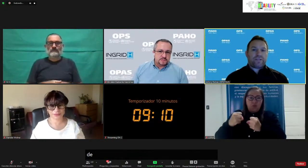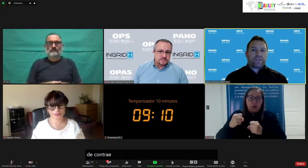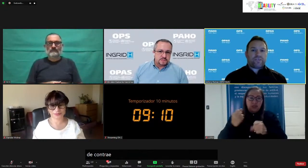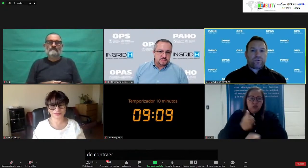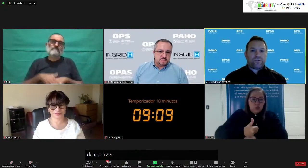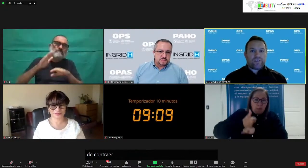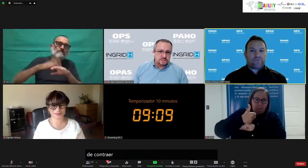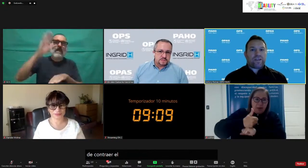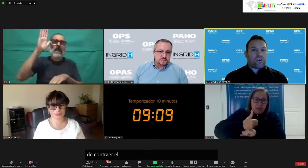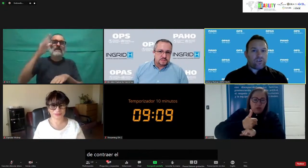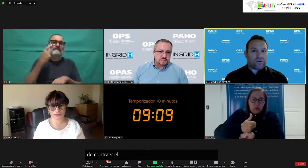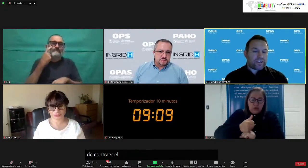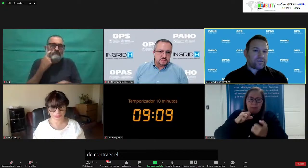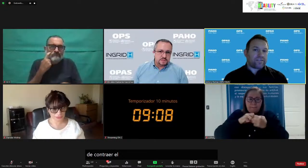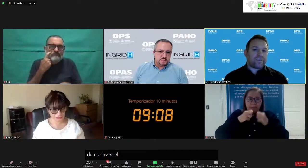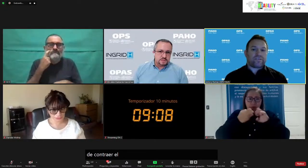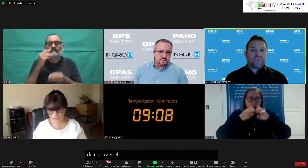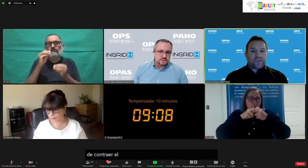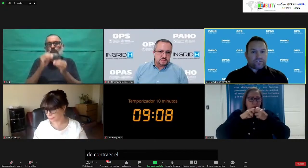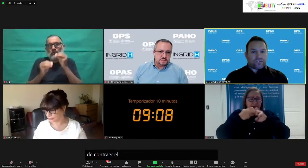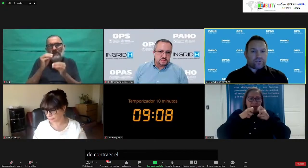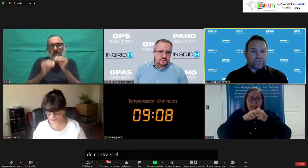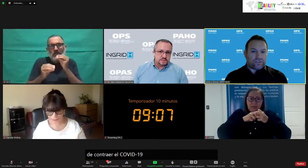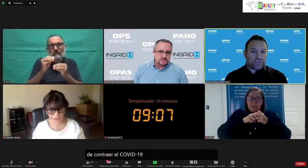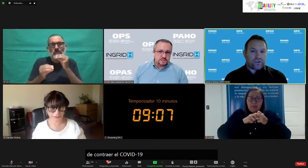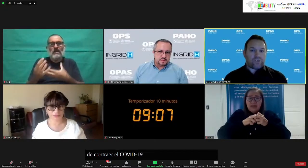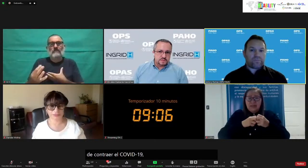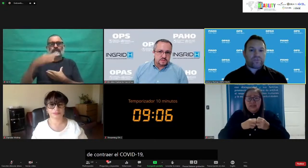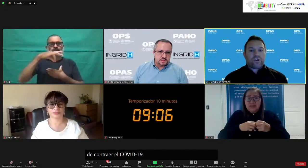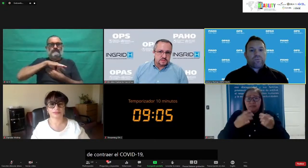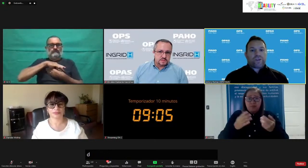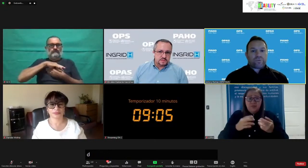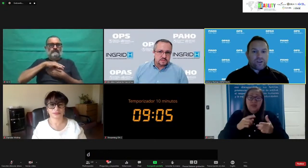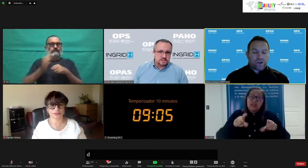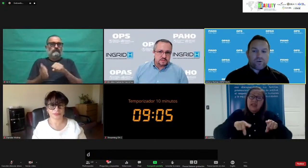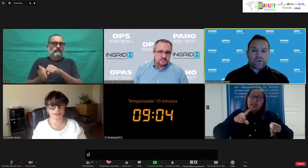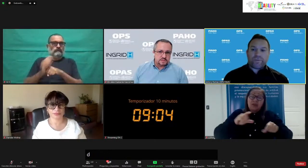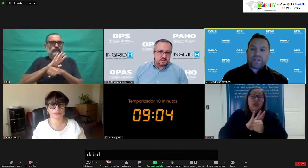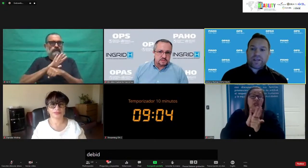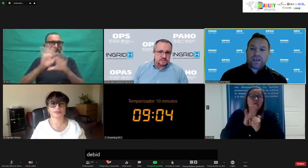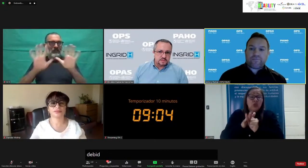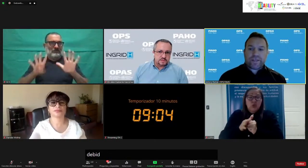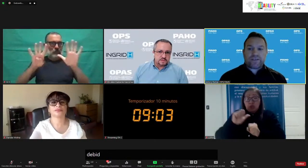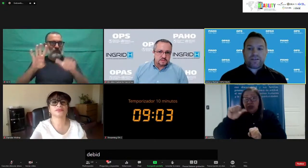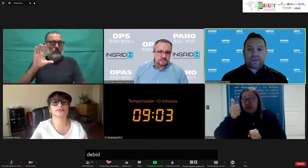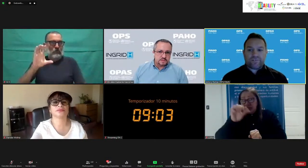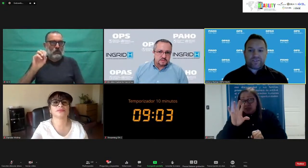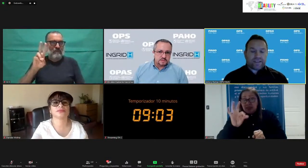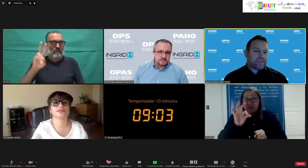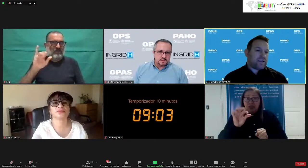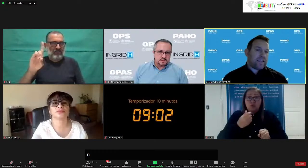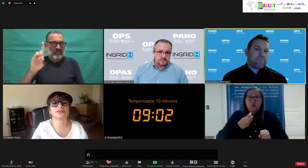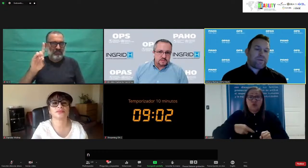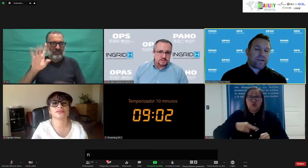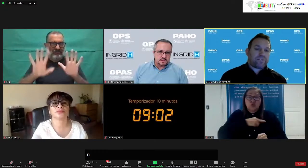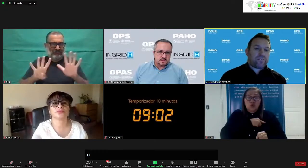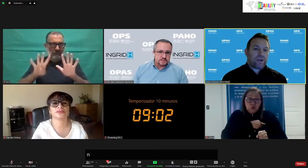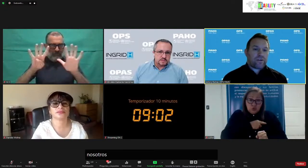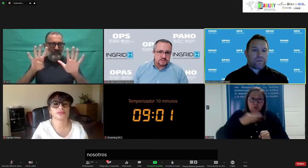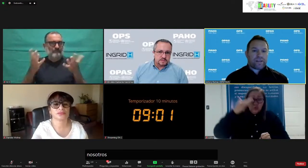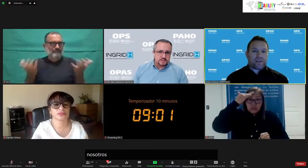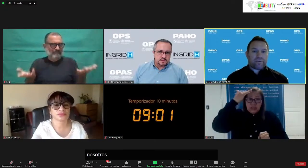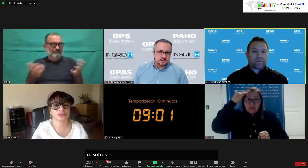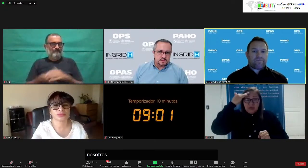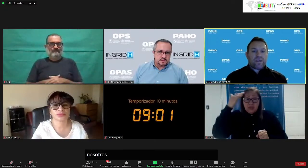disabilities who live in congregate settings such as nursing homes which we know have been have been devastatingly impacted